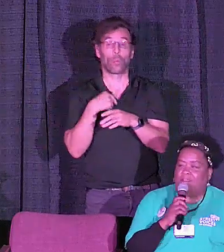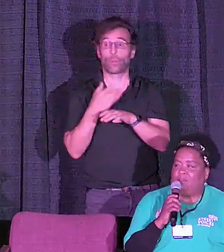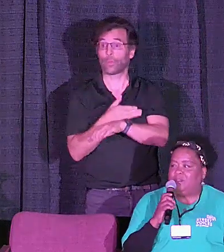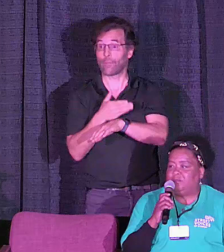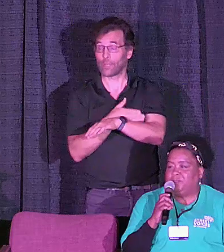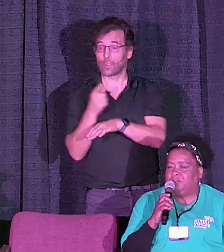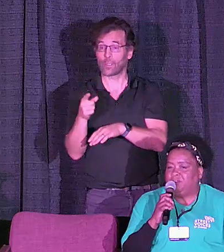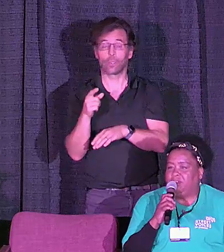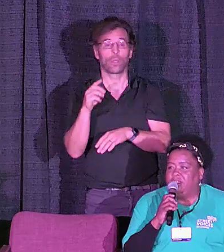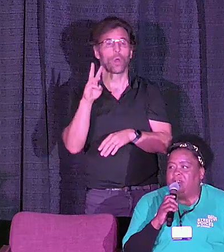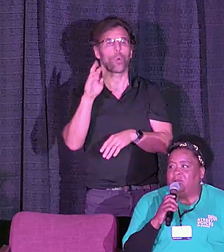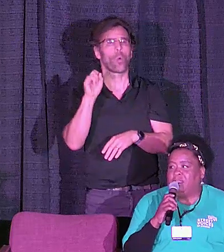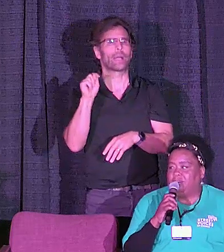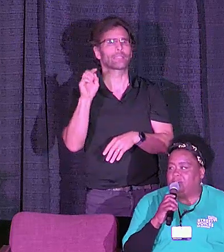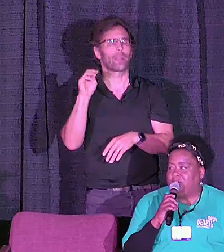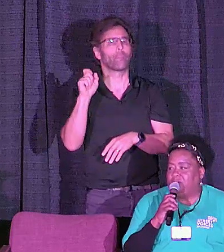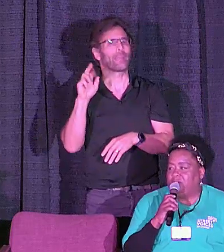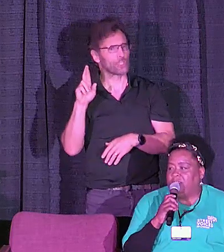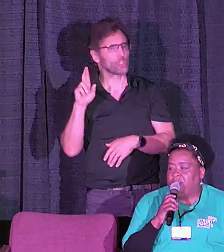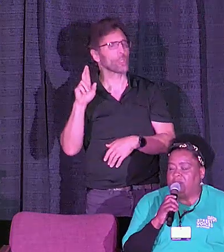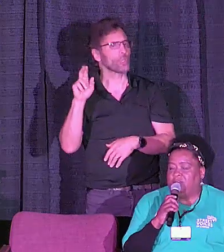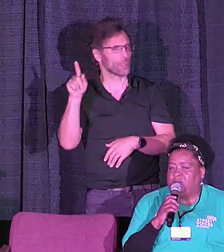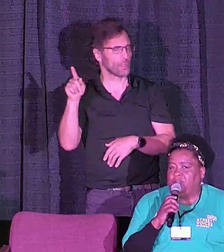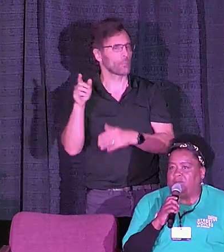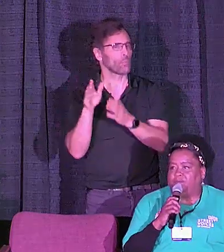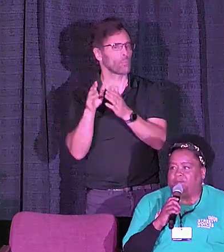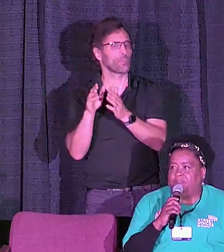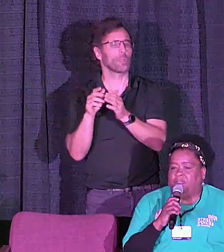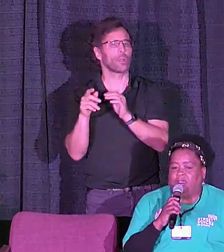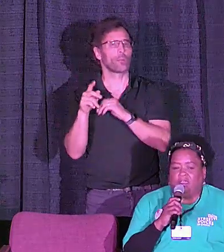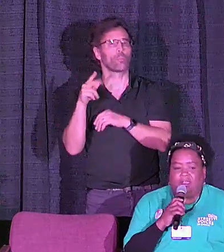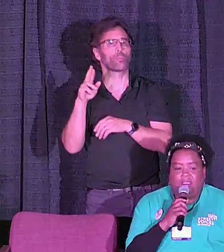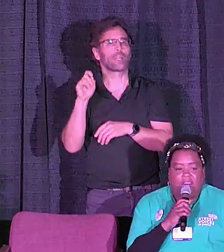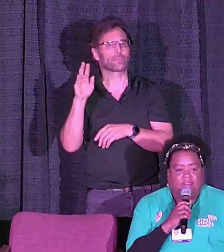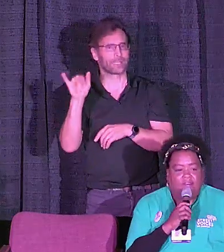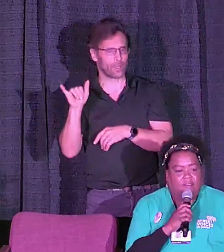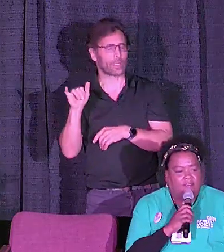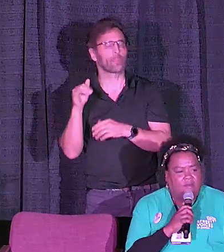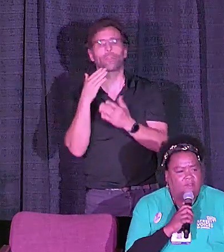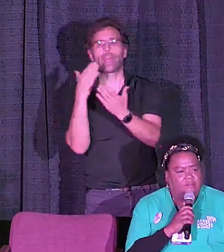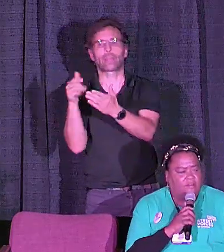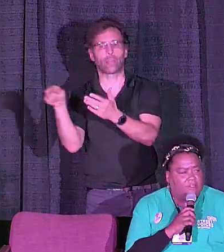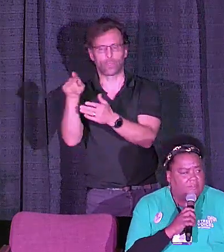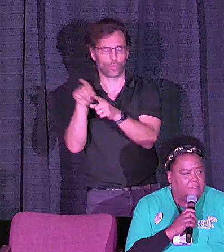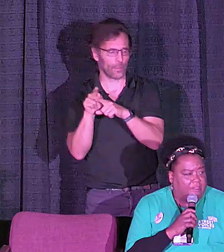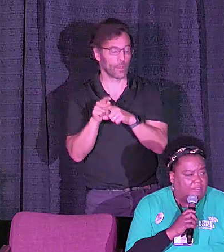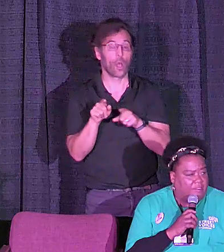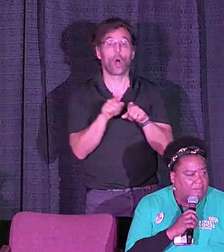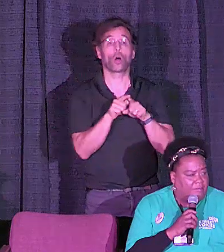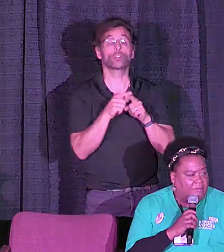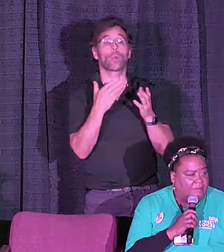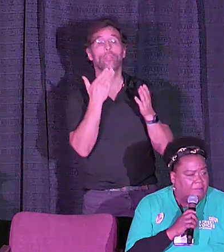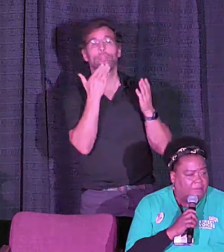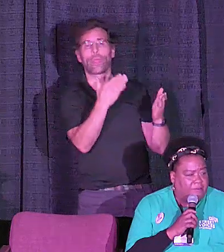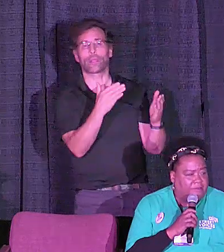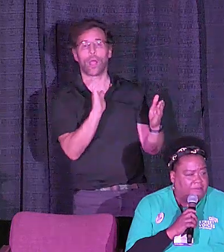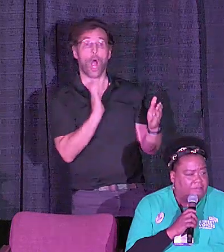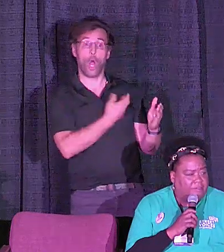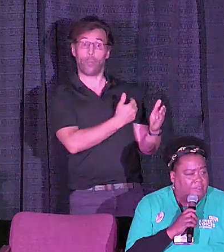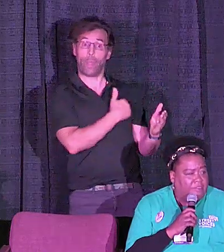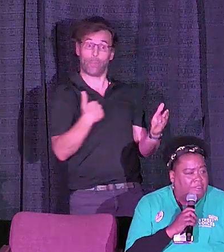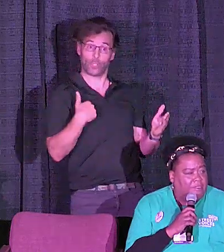renovations, Westminster, would like to thank them as well. And also like to thank our